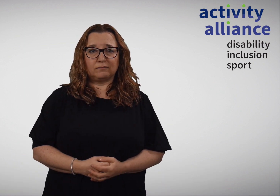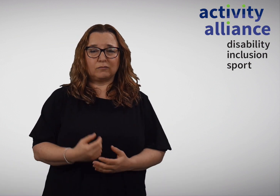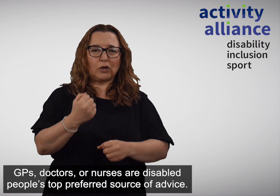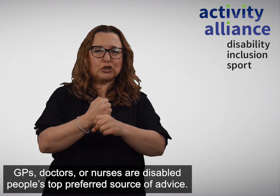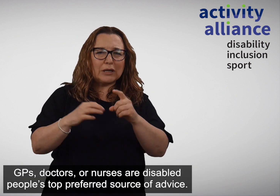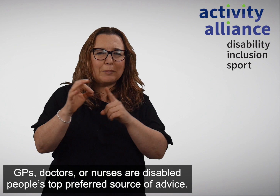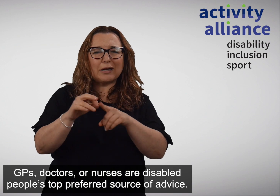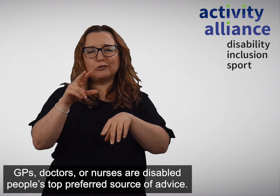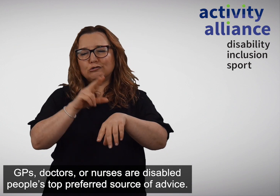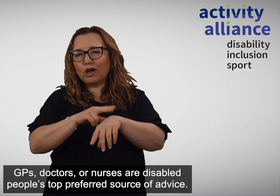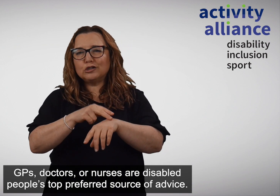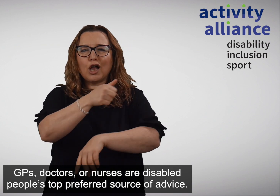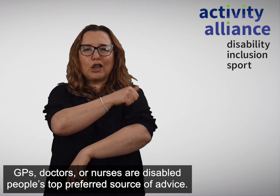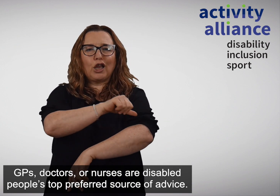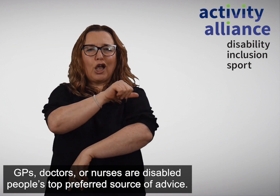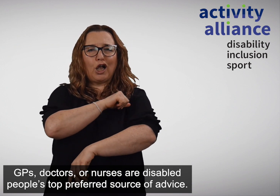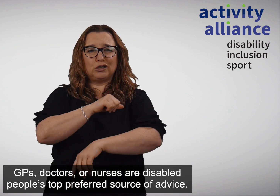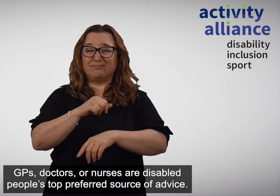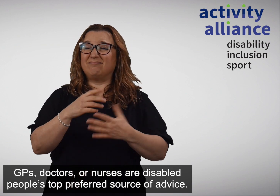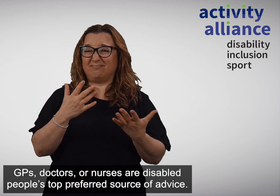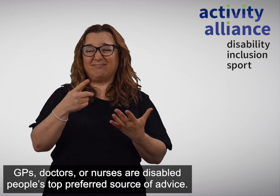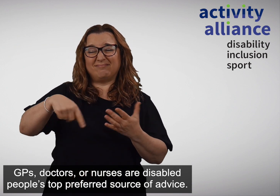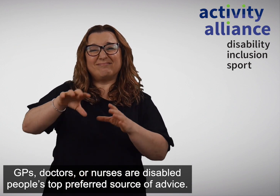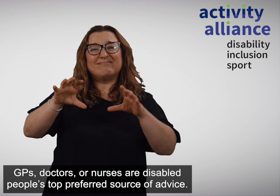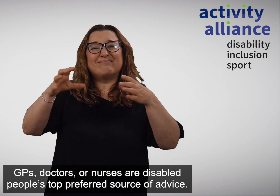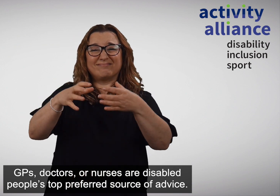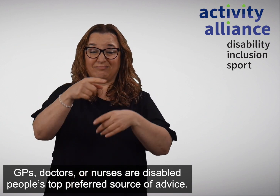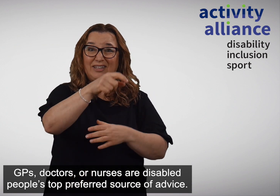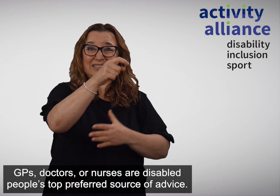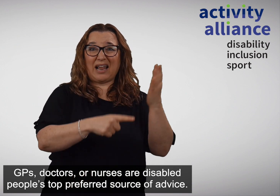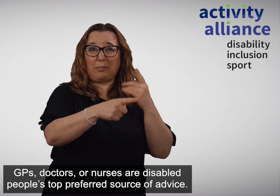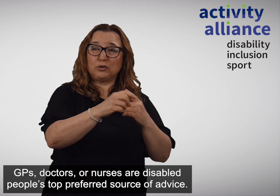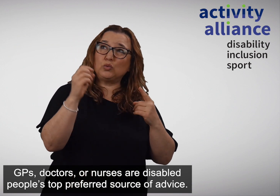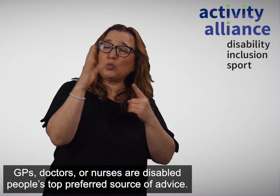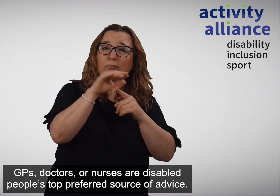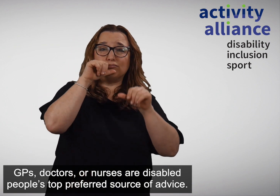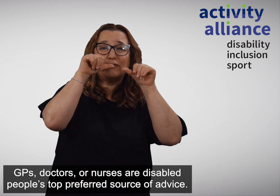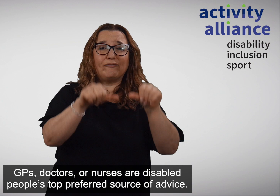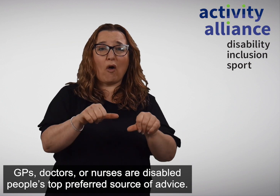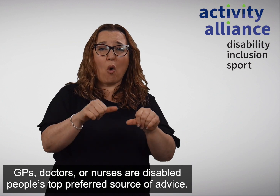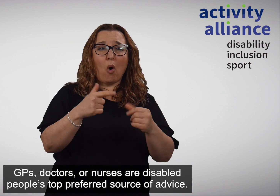GPs, doctors or nurses are disabled people's top preferred source of advice.